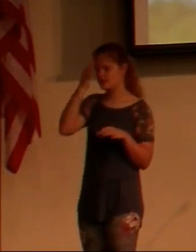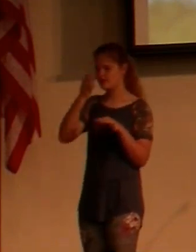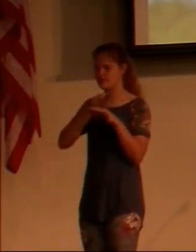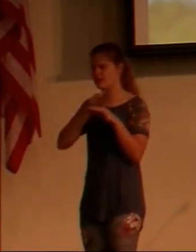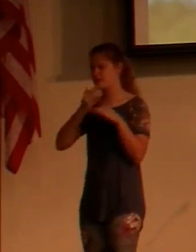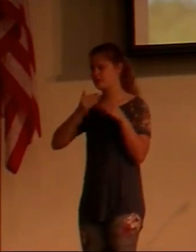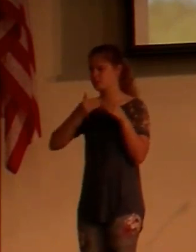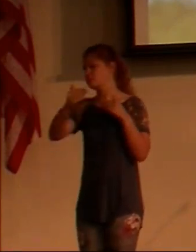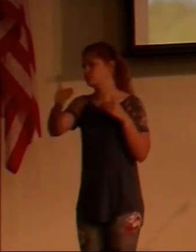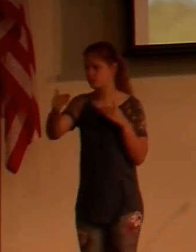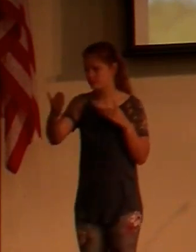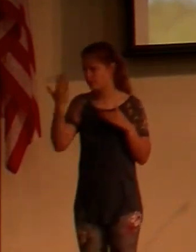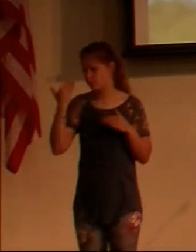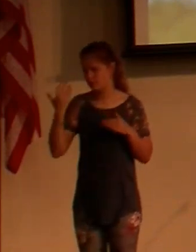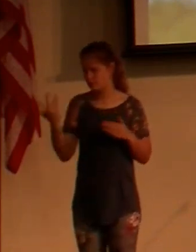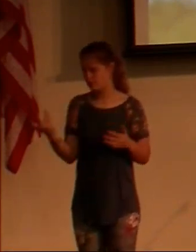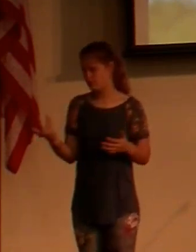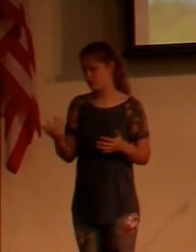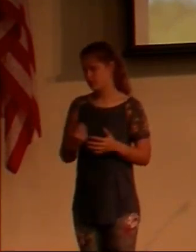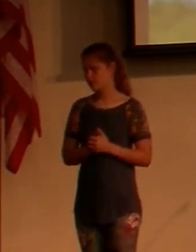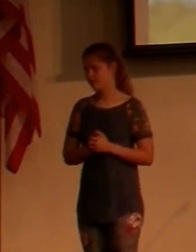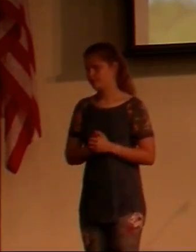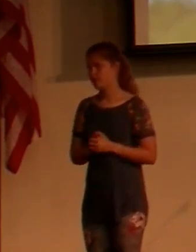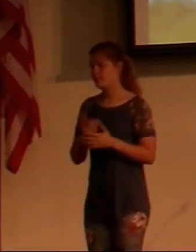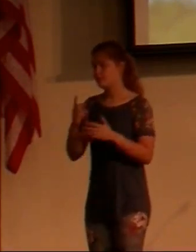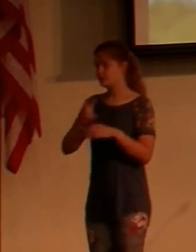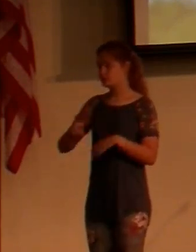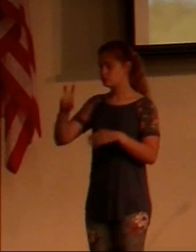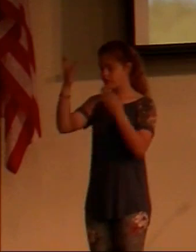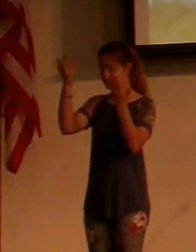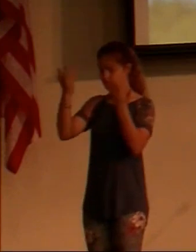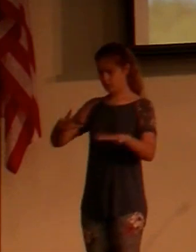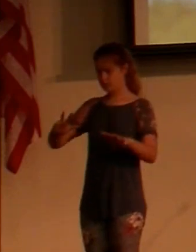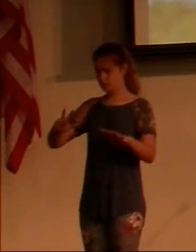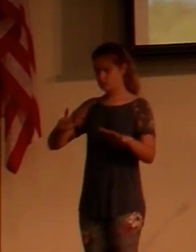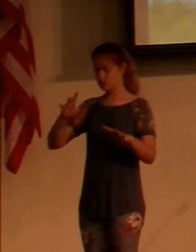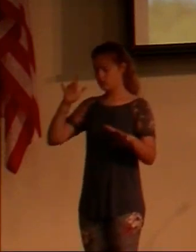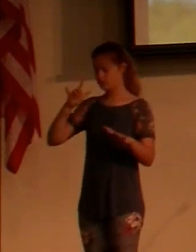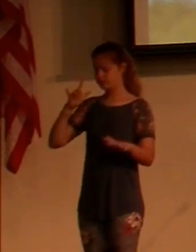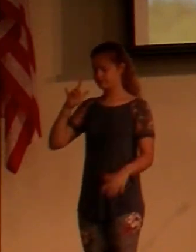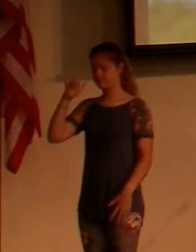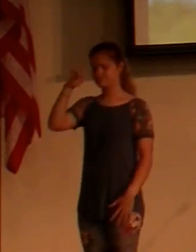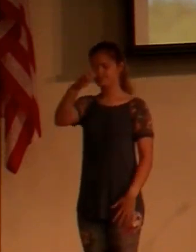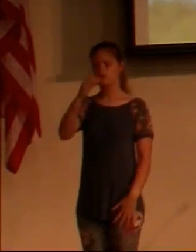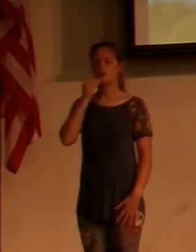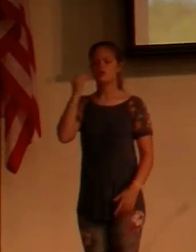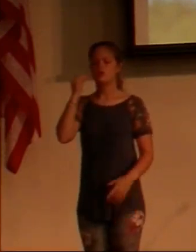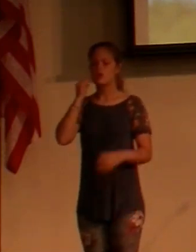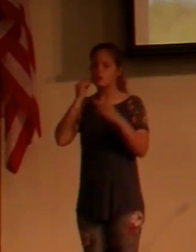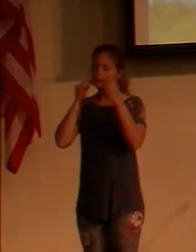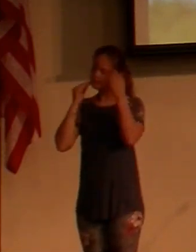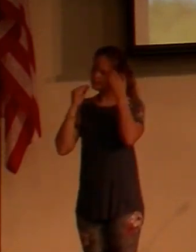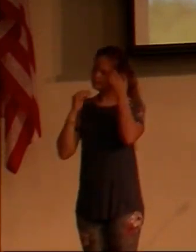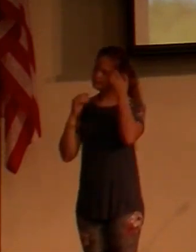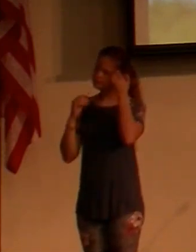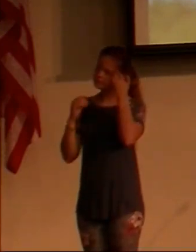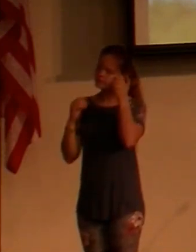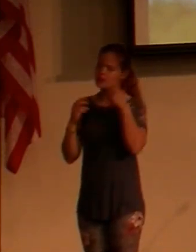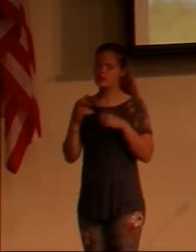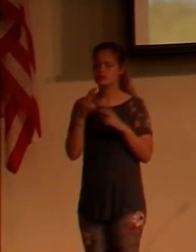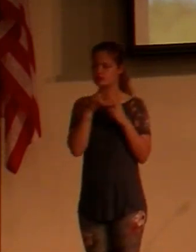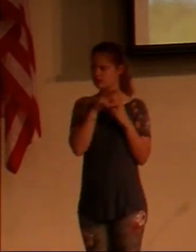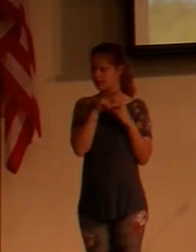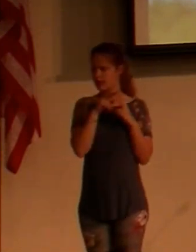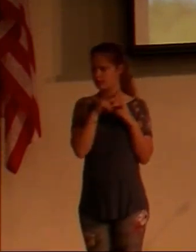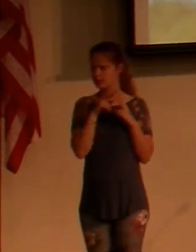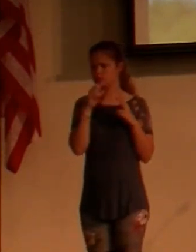these things. But at the end of the trip, on our flight home, he's sitting next to a couple that aren't